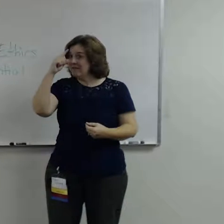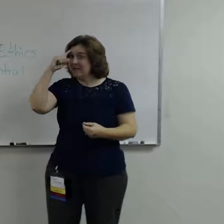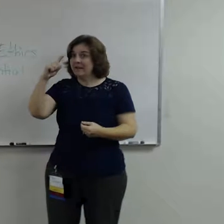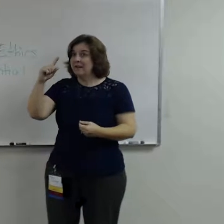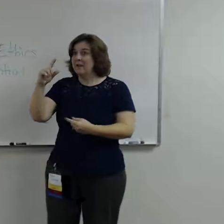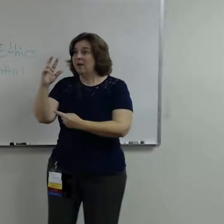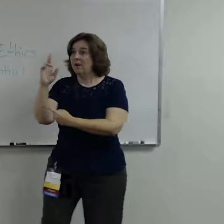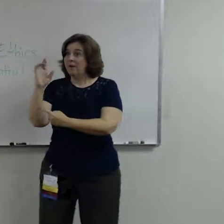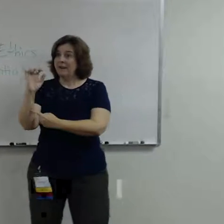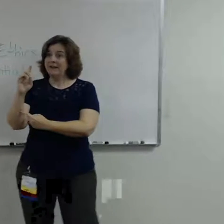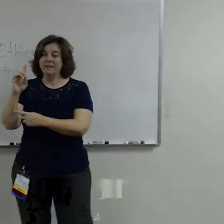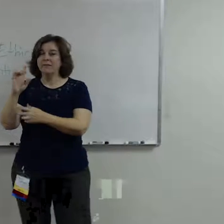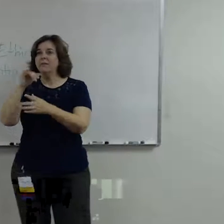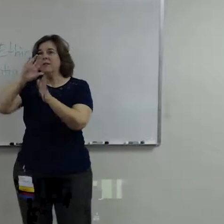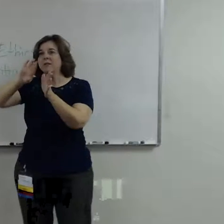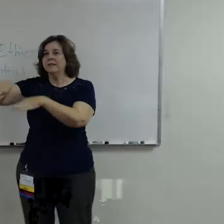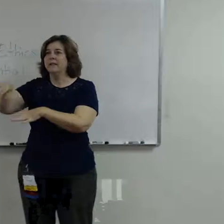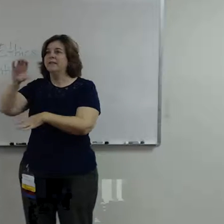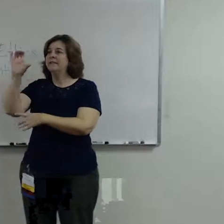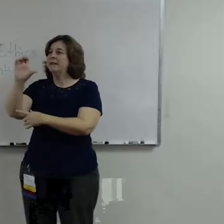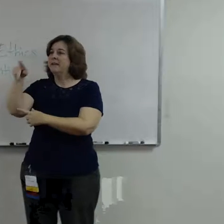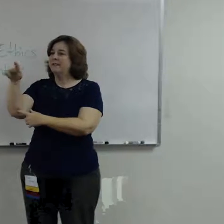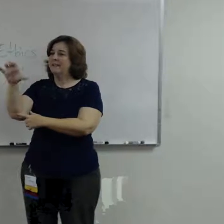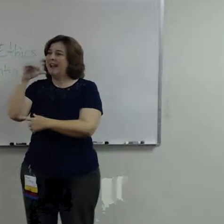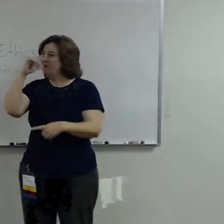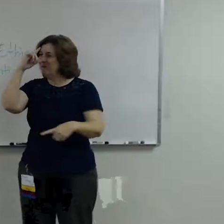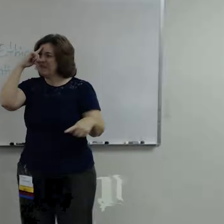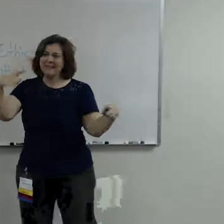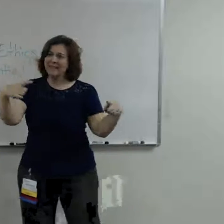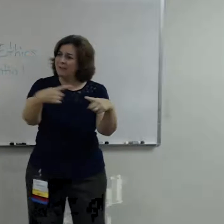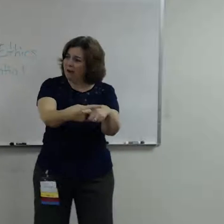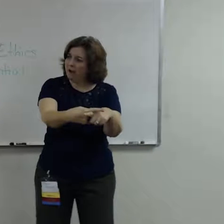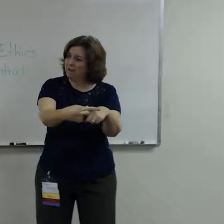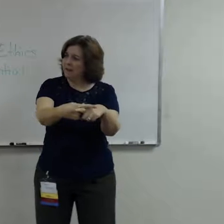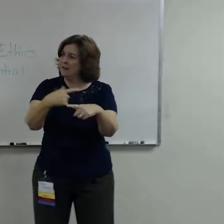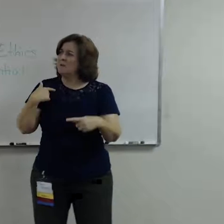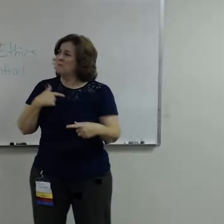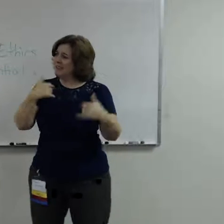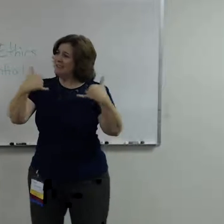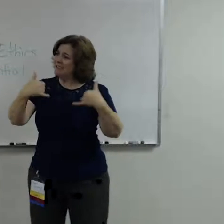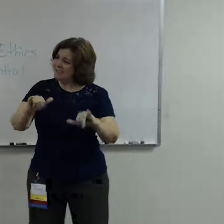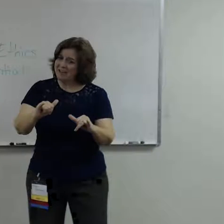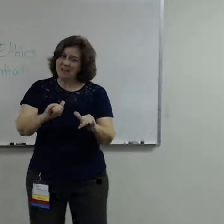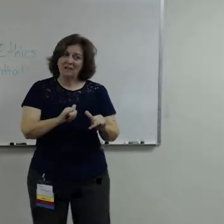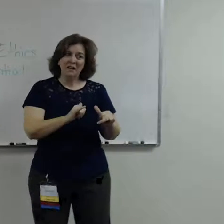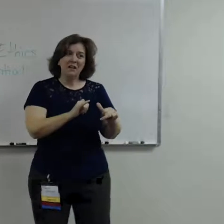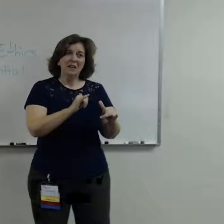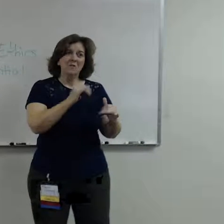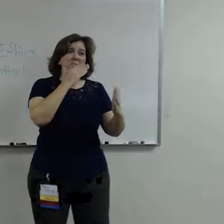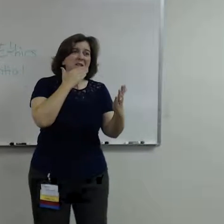think RID, well, we're going to say the CPC, I don't think it's in conflict. We can still be